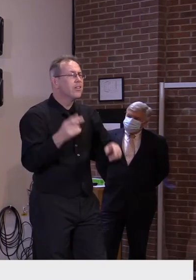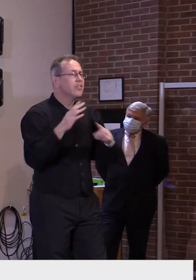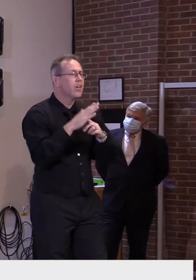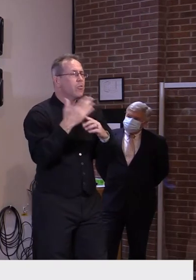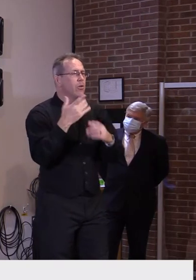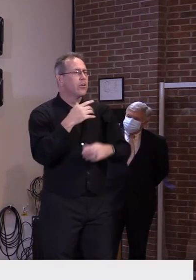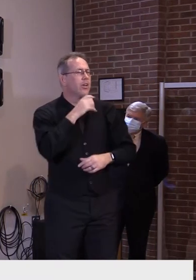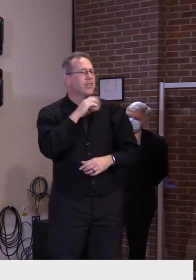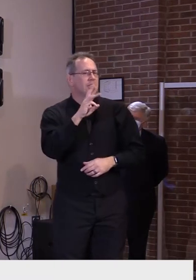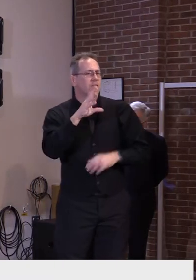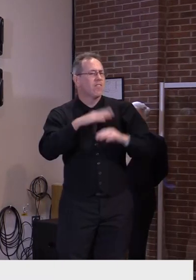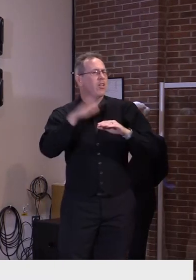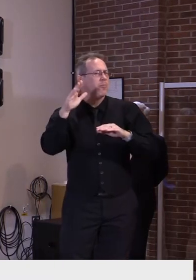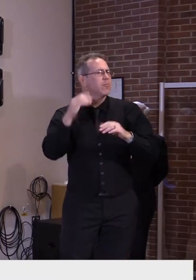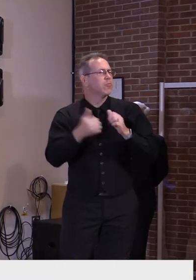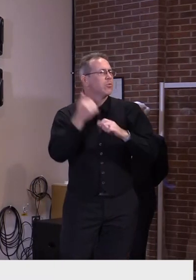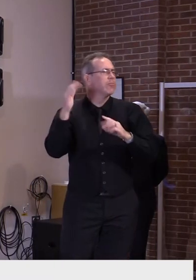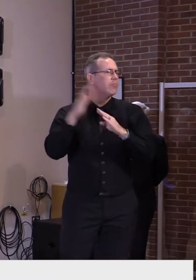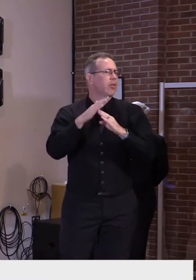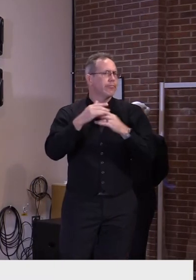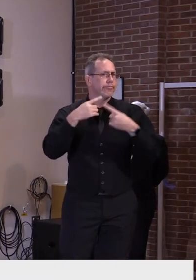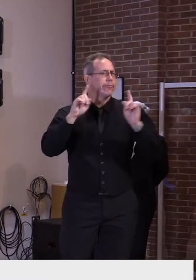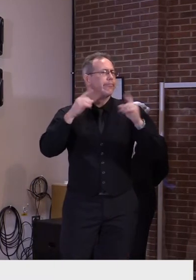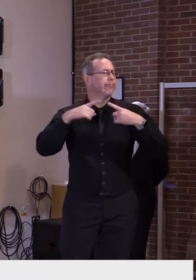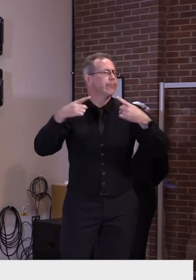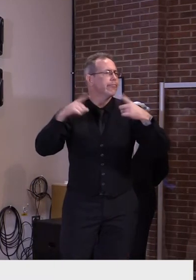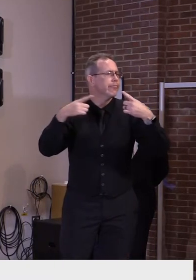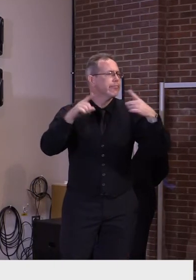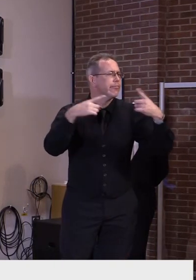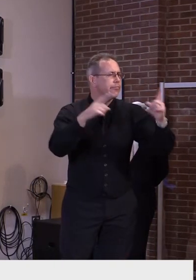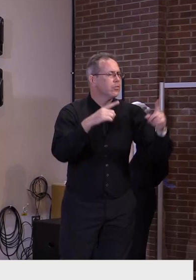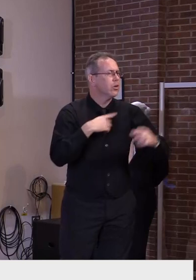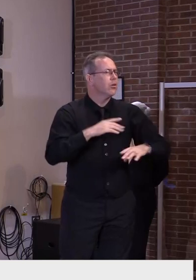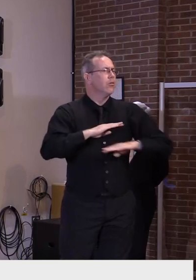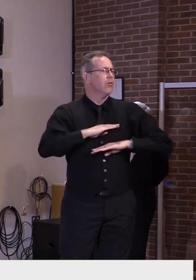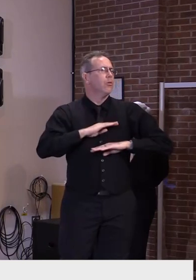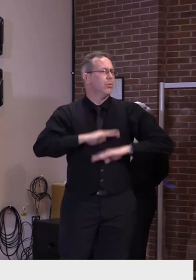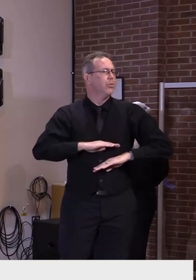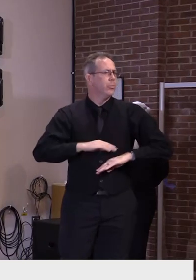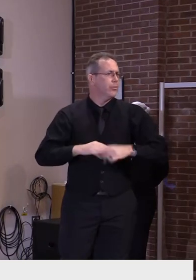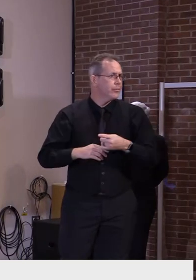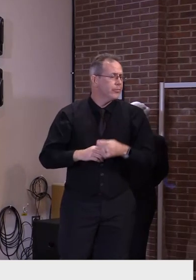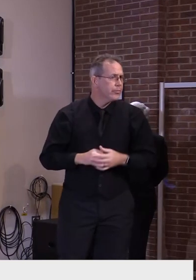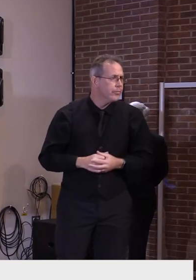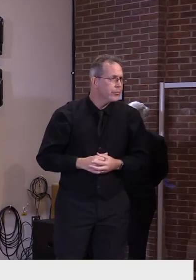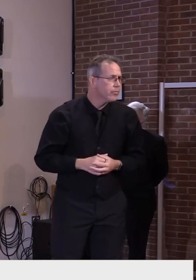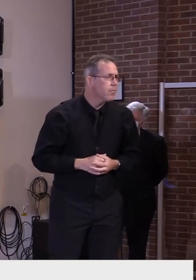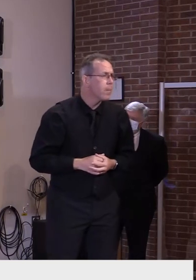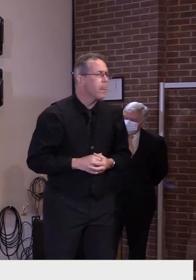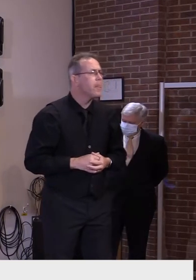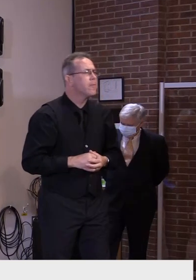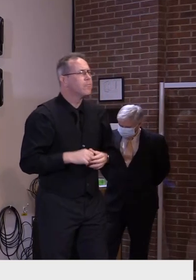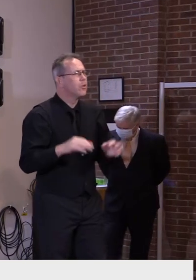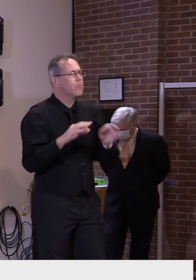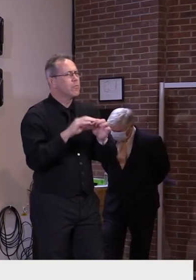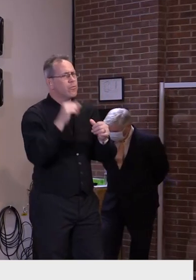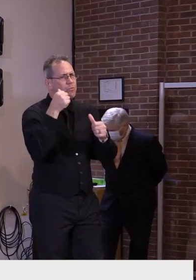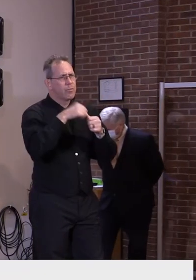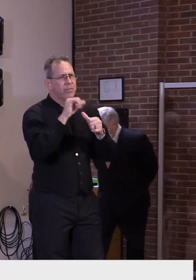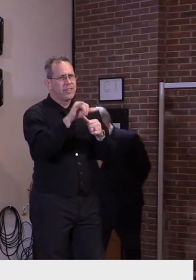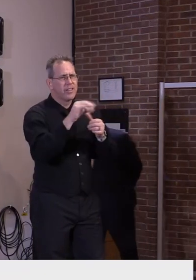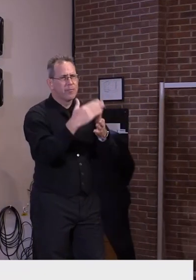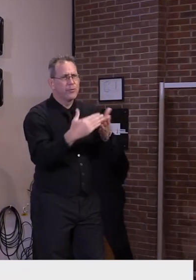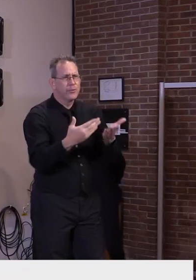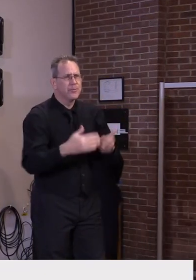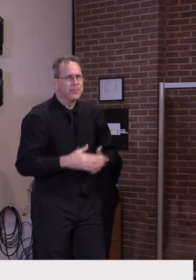really gone to very good extremes to get boosted. So that's very, very important. And just